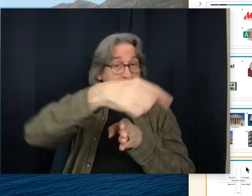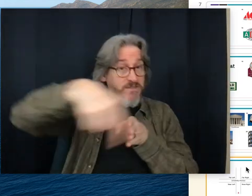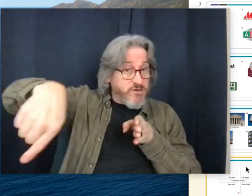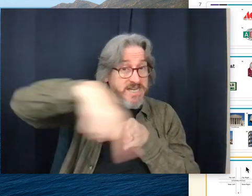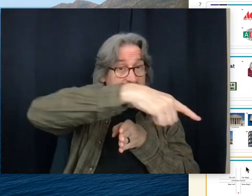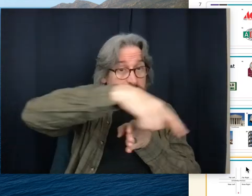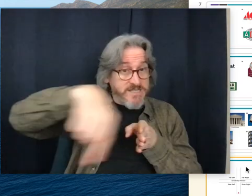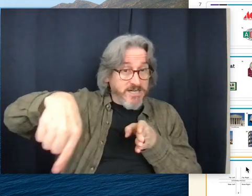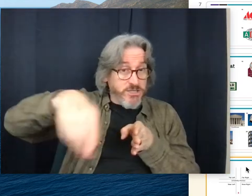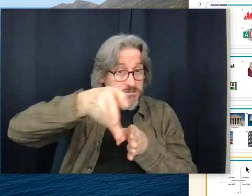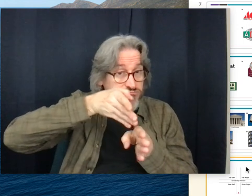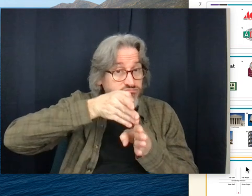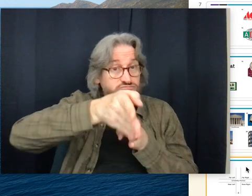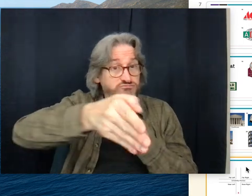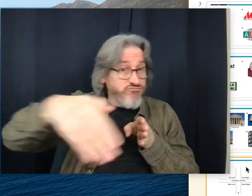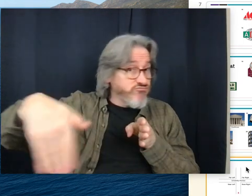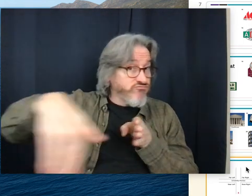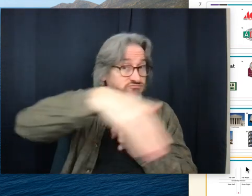streets, and then there's an intersection.